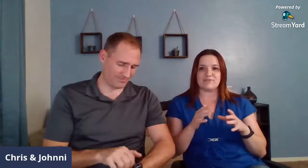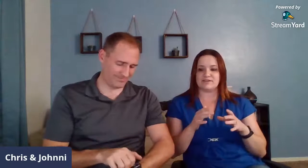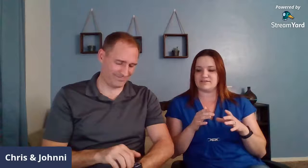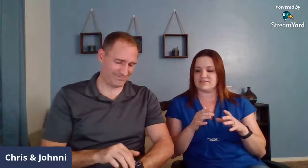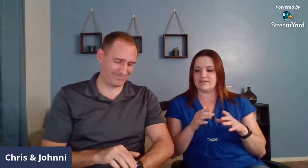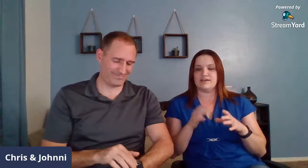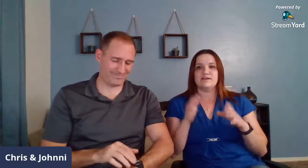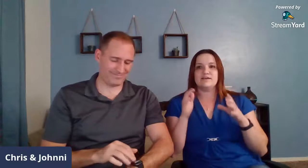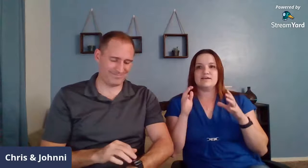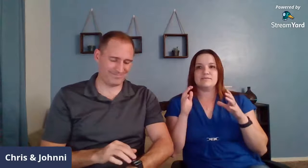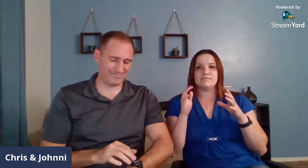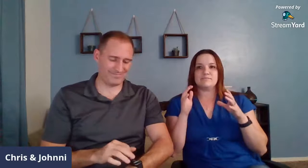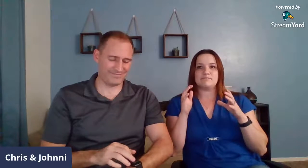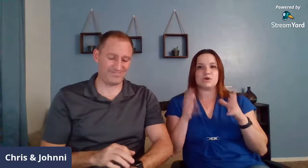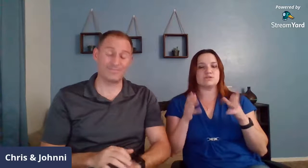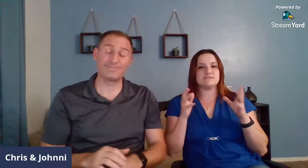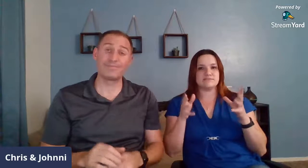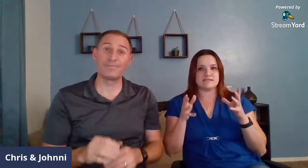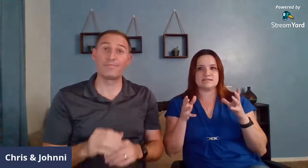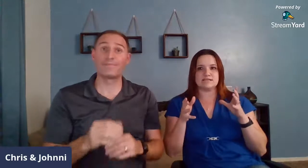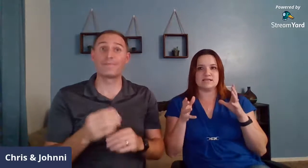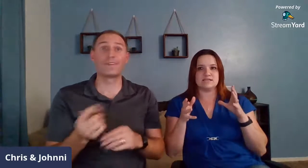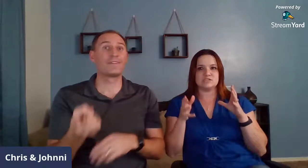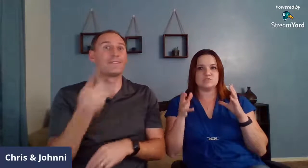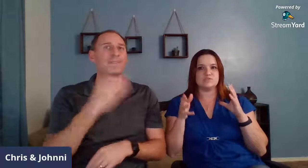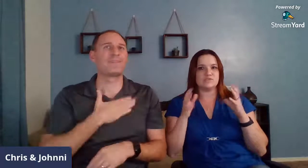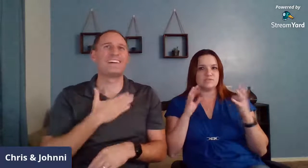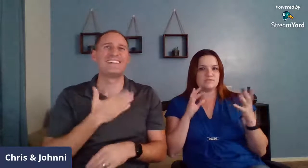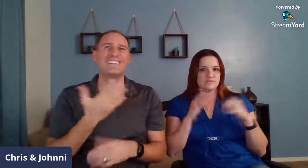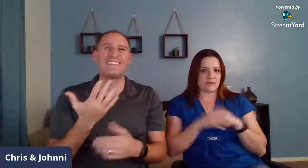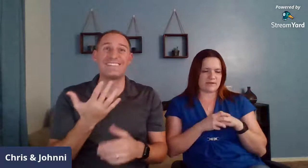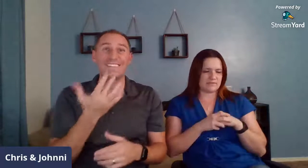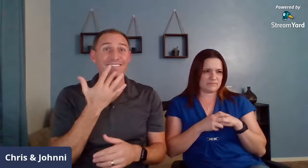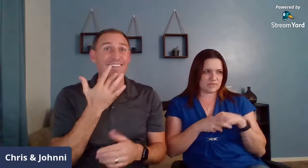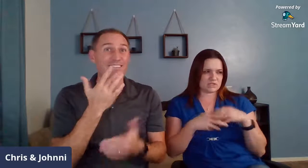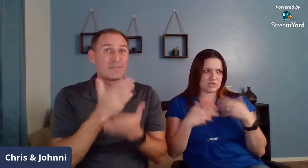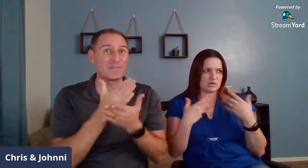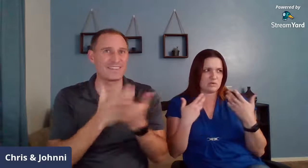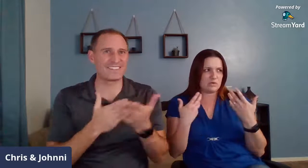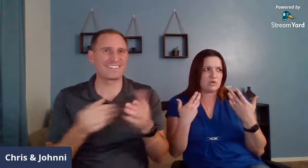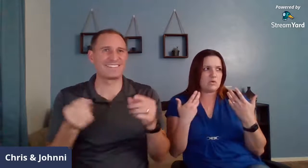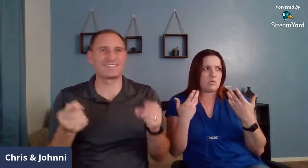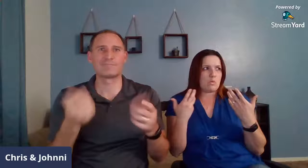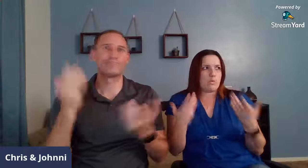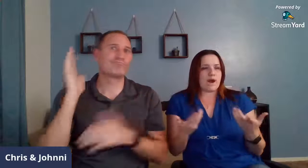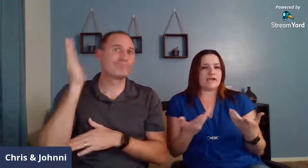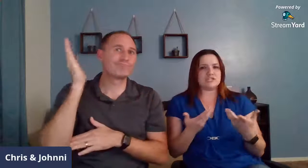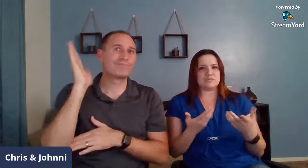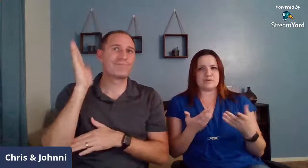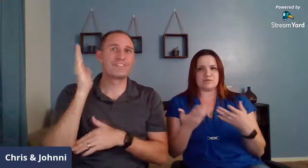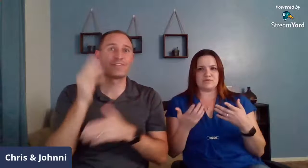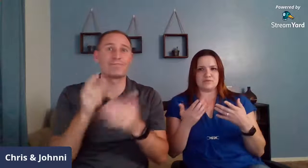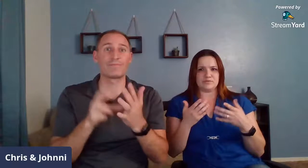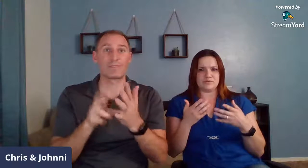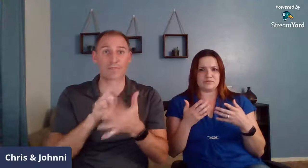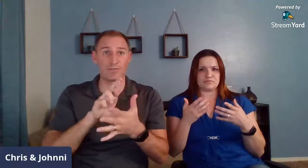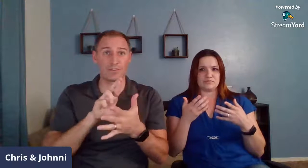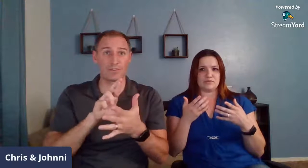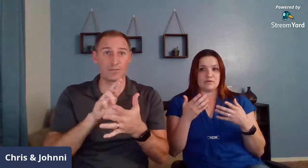favorite parts of this is the review and feedback. So why should we review?